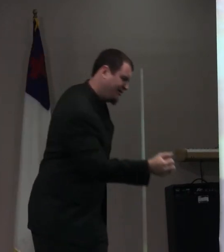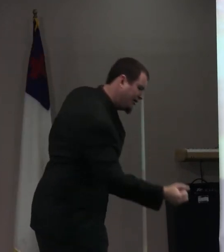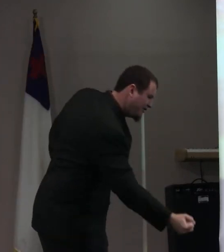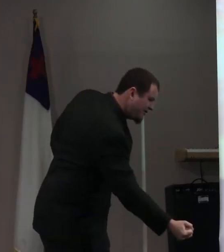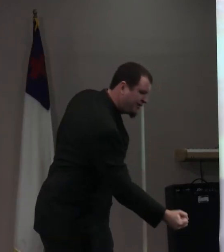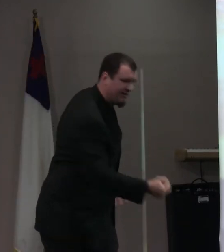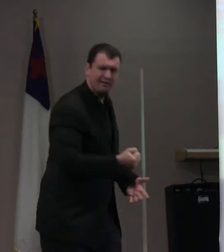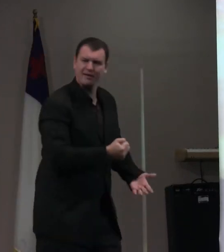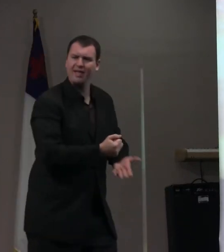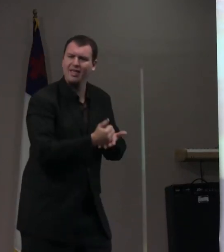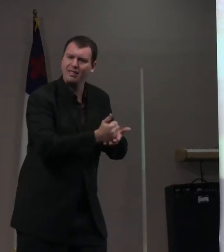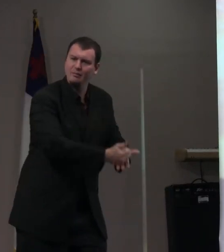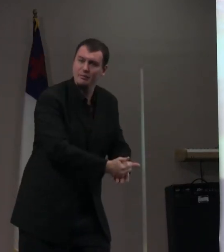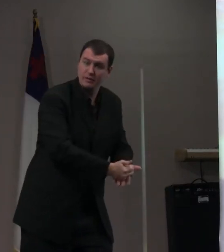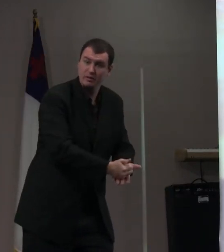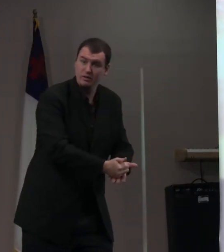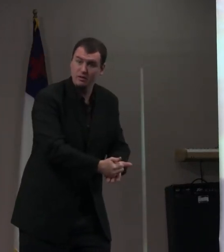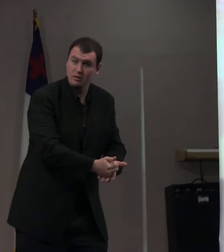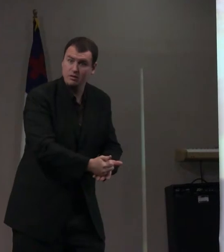Be a servant. Help.